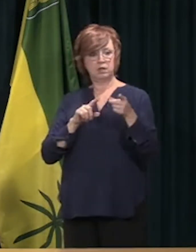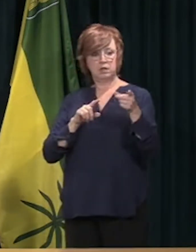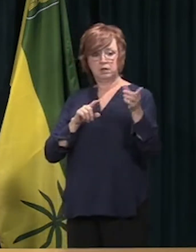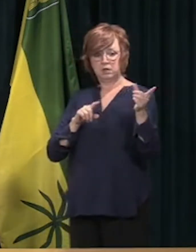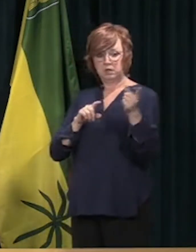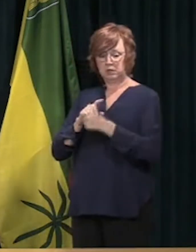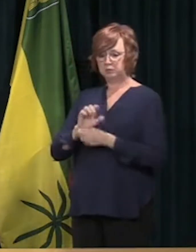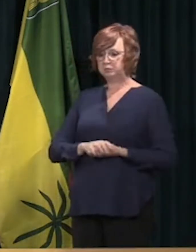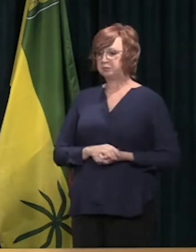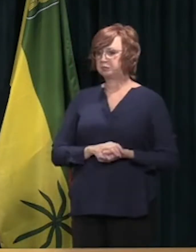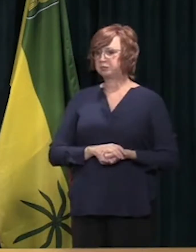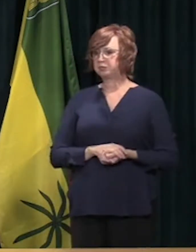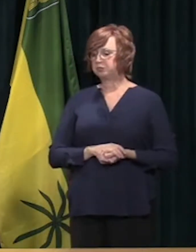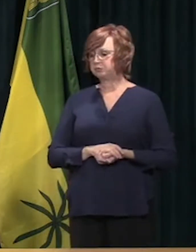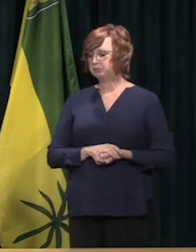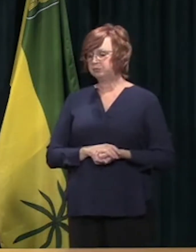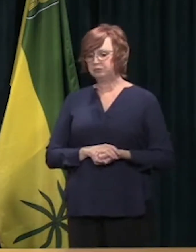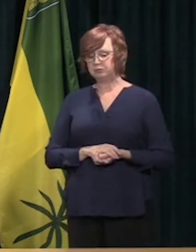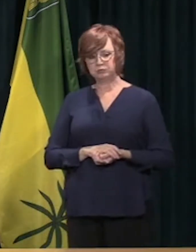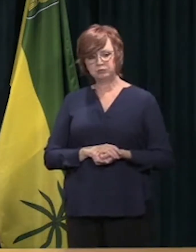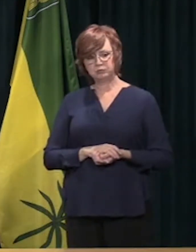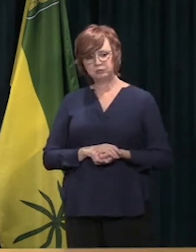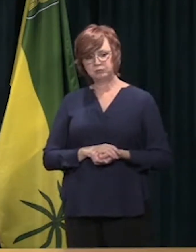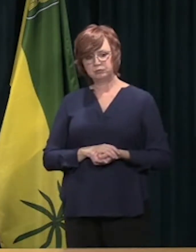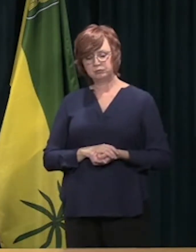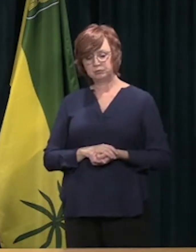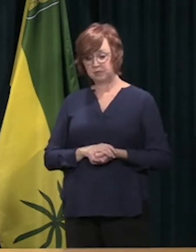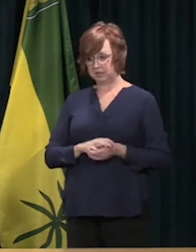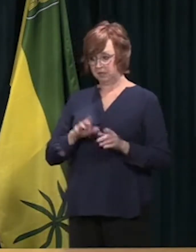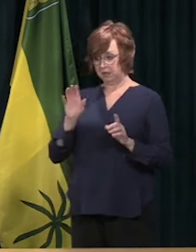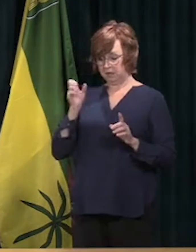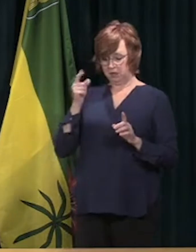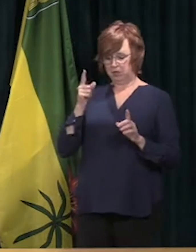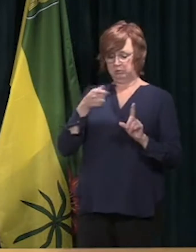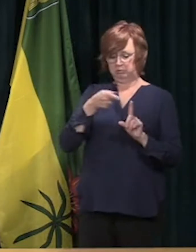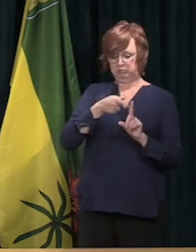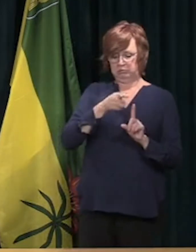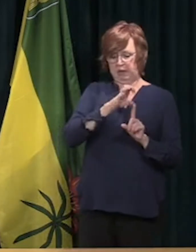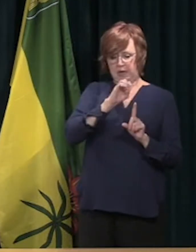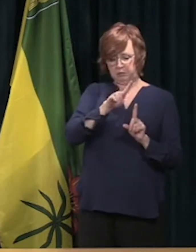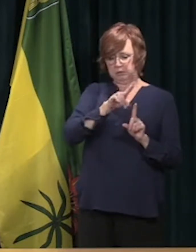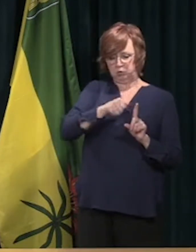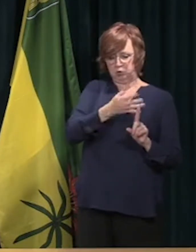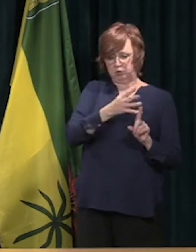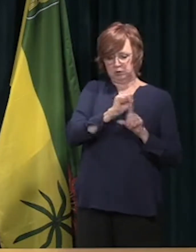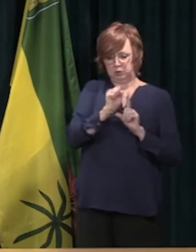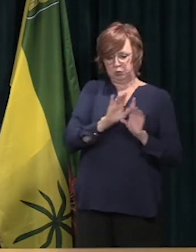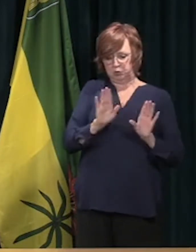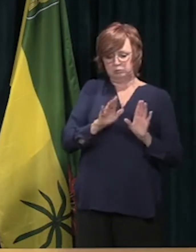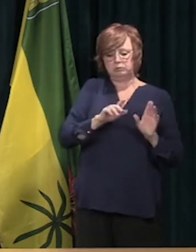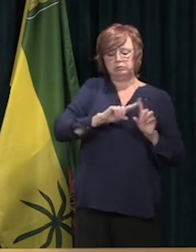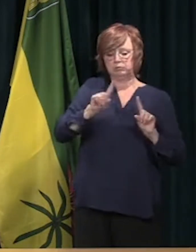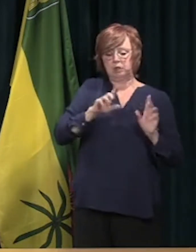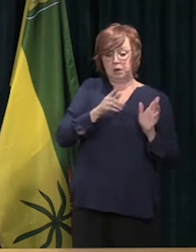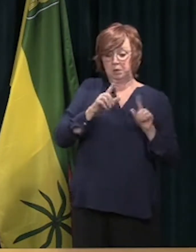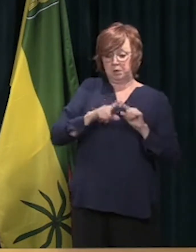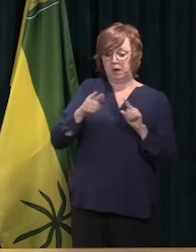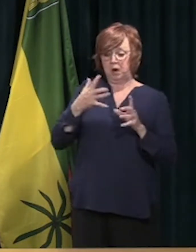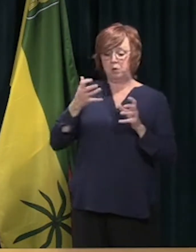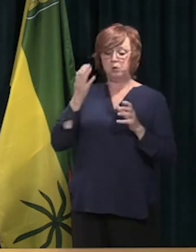broadly, even independent of this particular Edmonton situation, what kind of